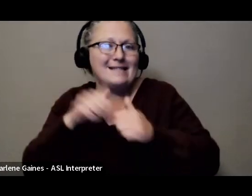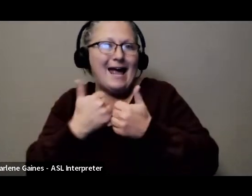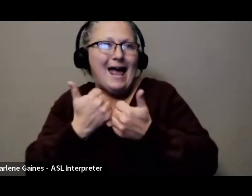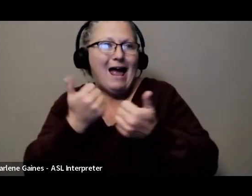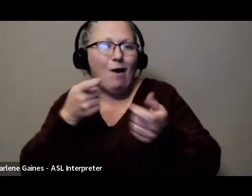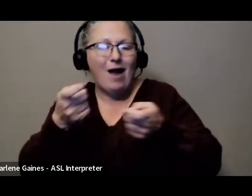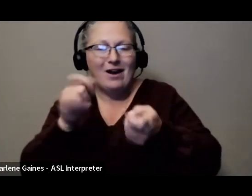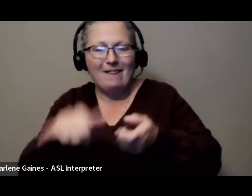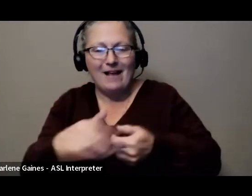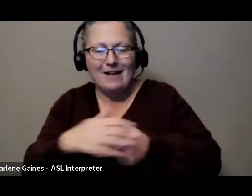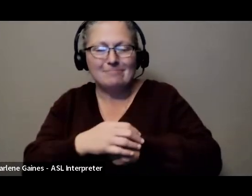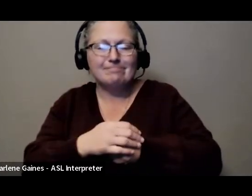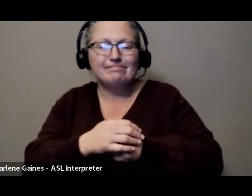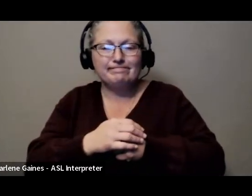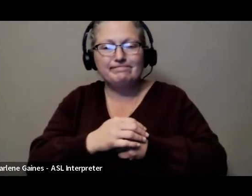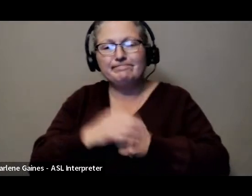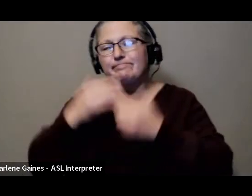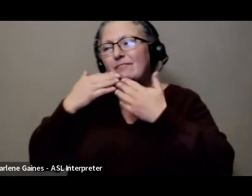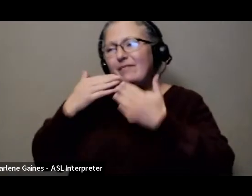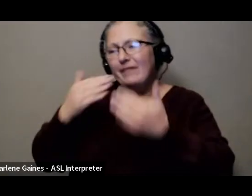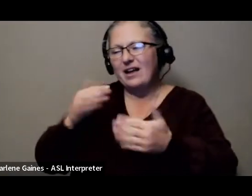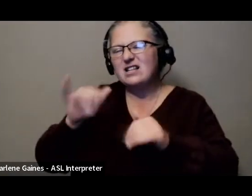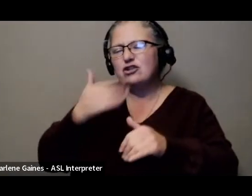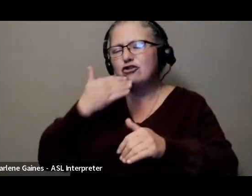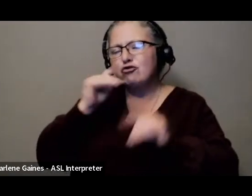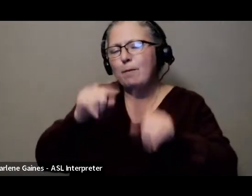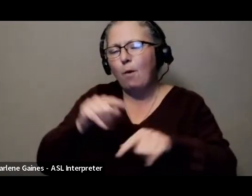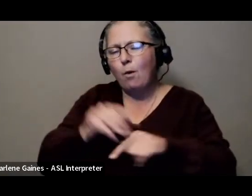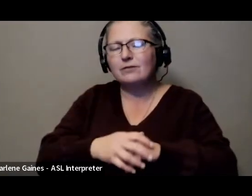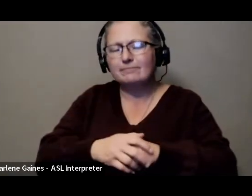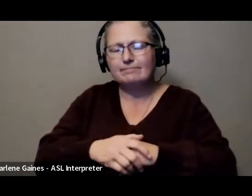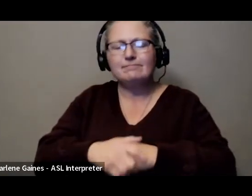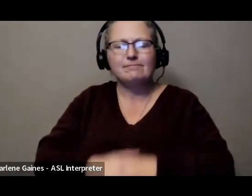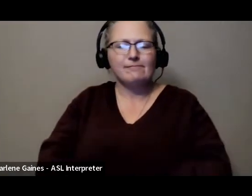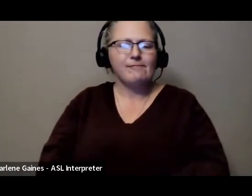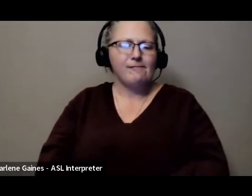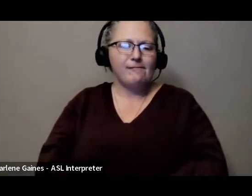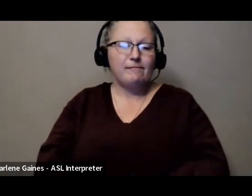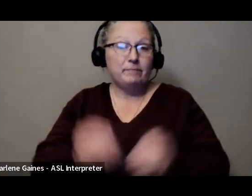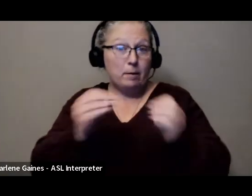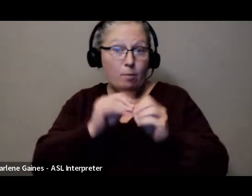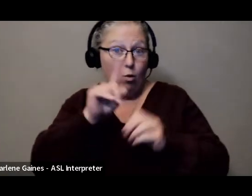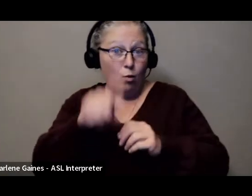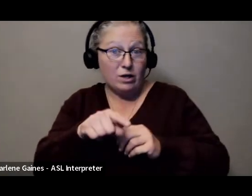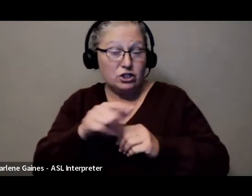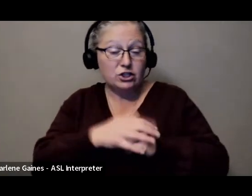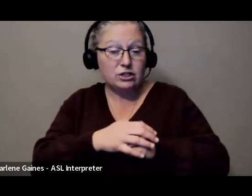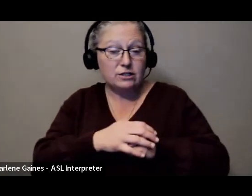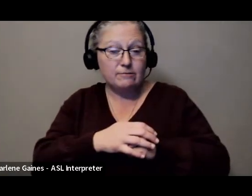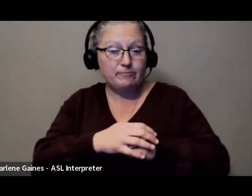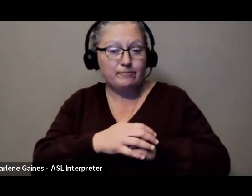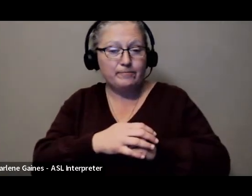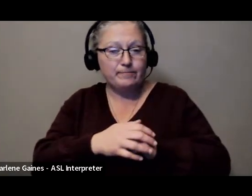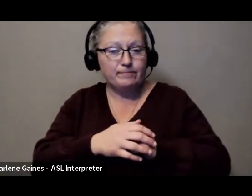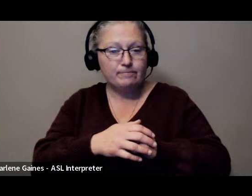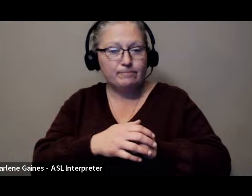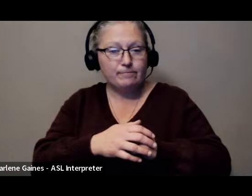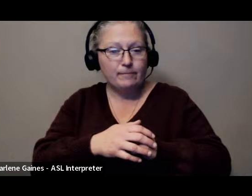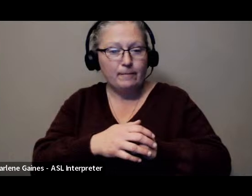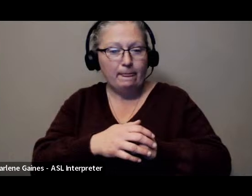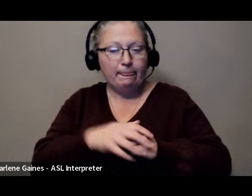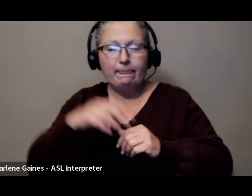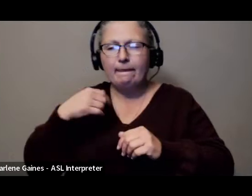it is. Thank you. It's a good report. Any other questions? I was gonna ask you. Okay.